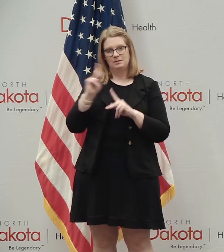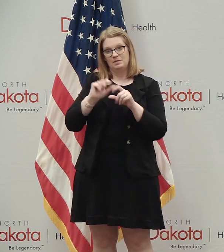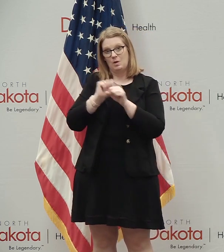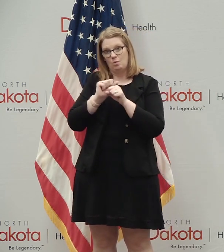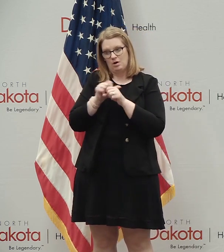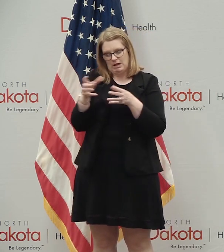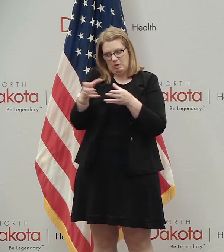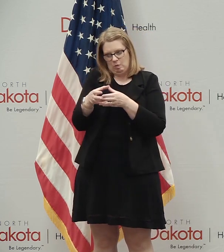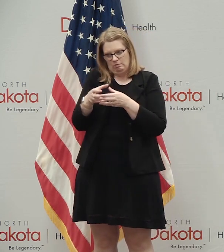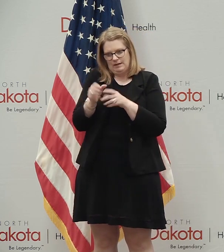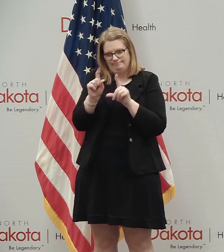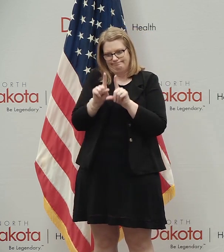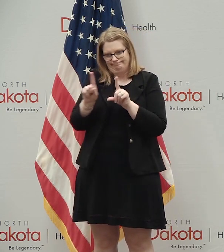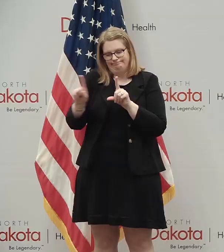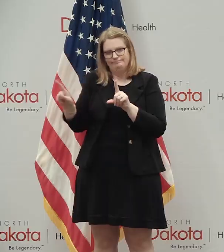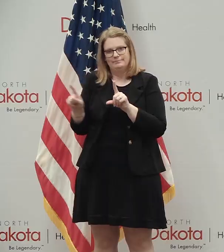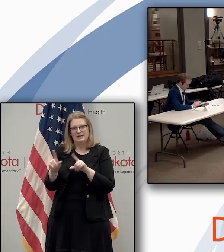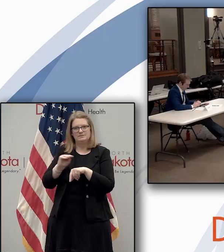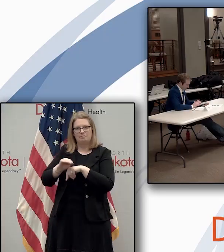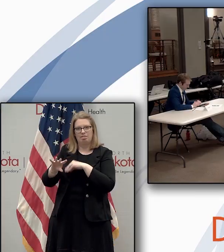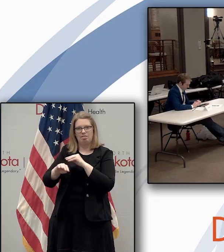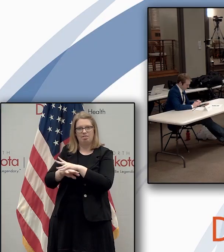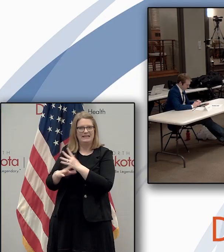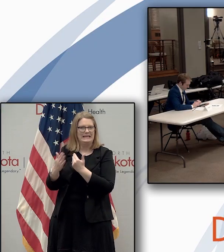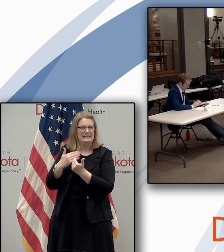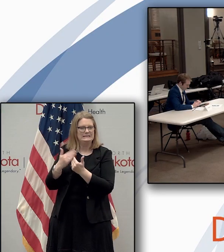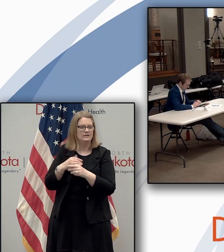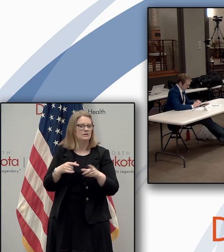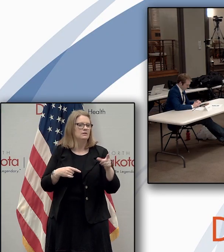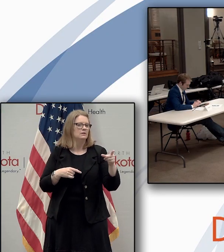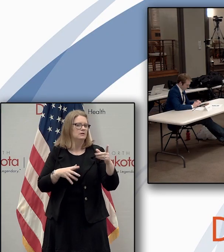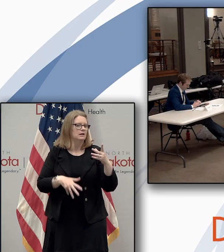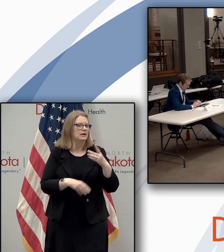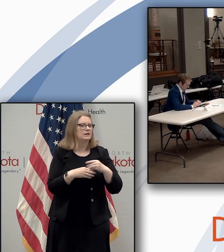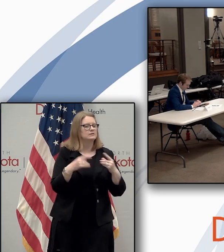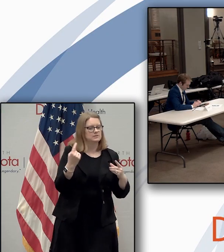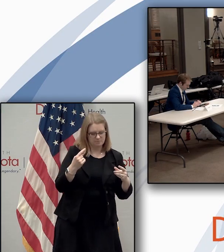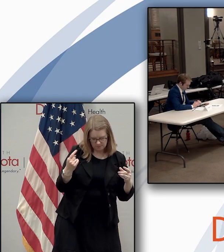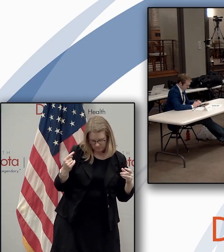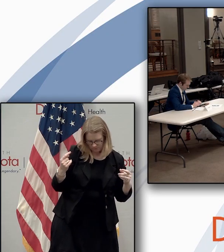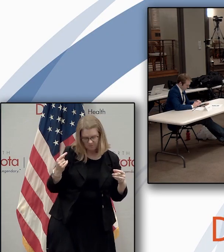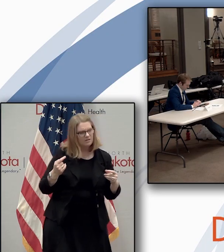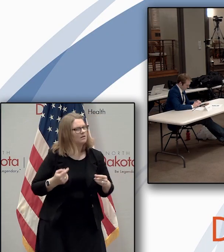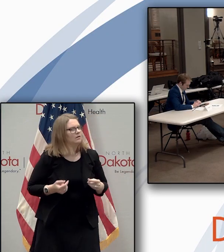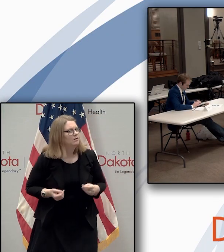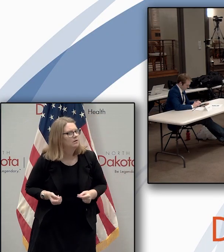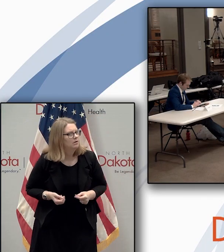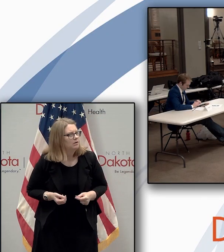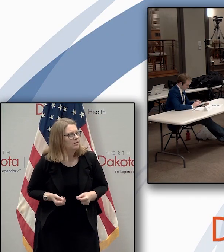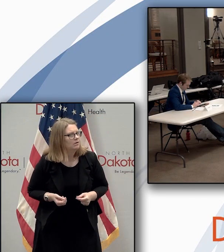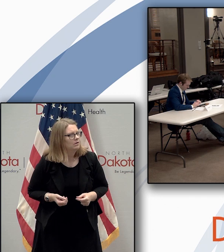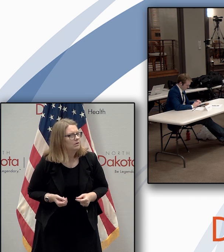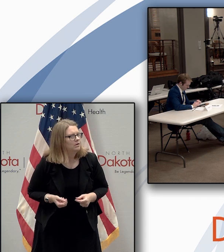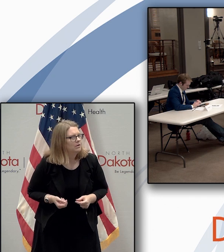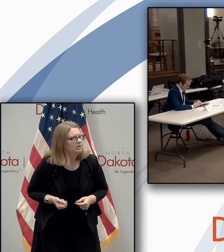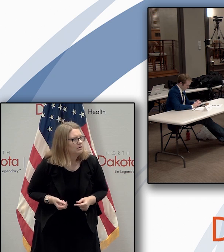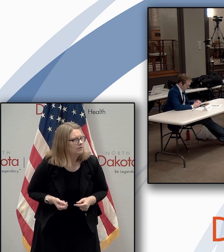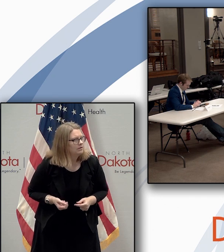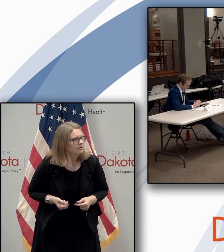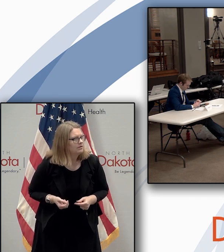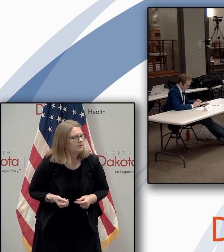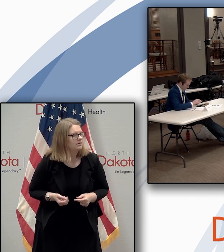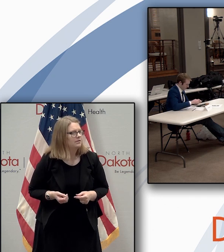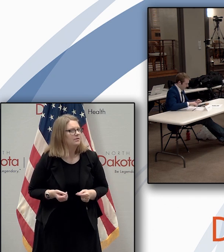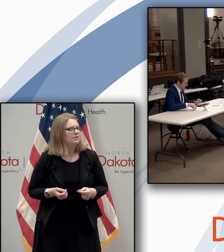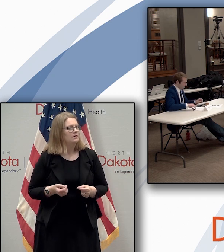contact. Dave? Just to follow up on something, you said you were looking for a number of